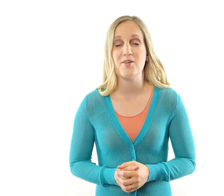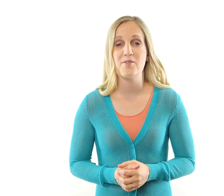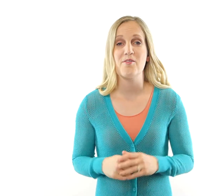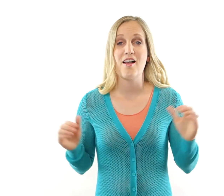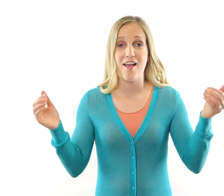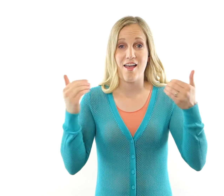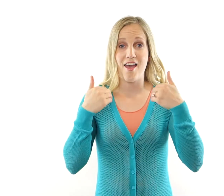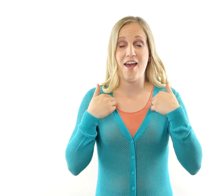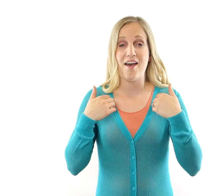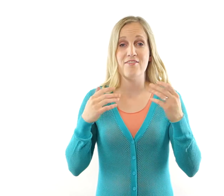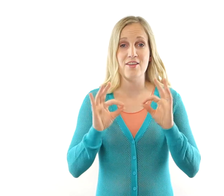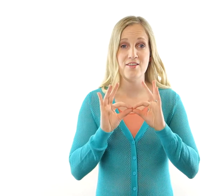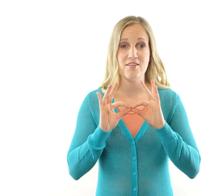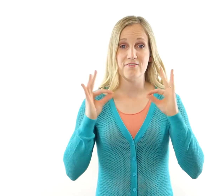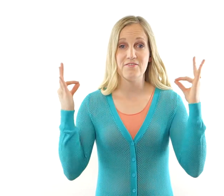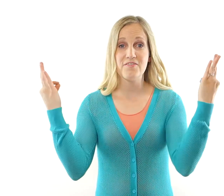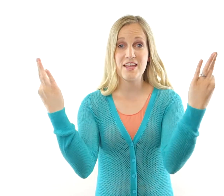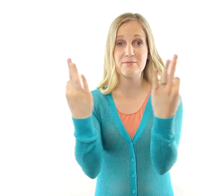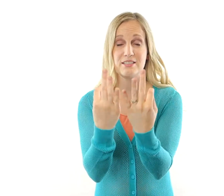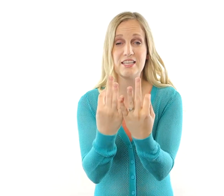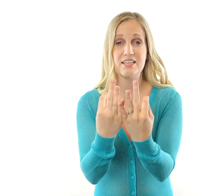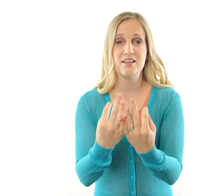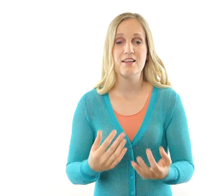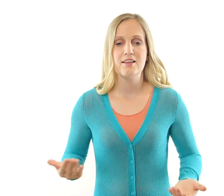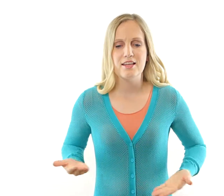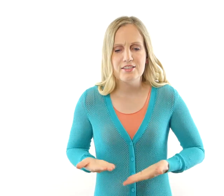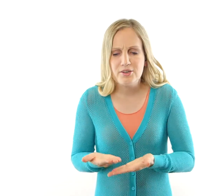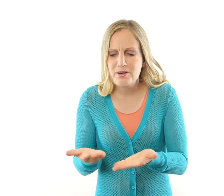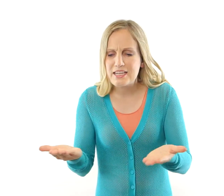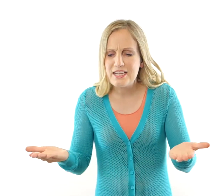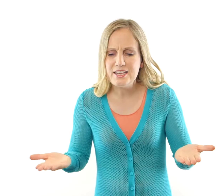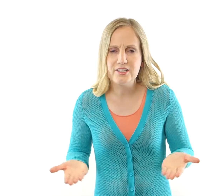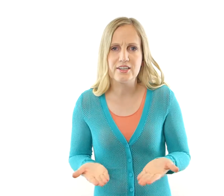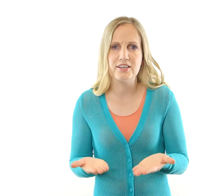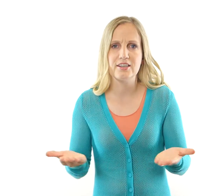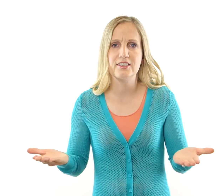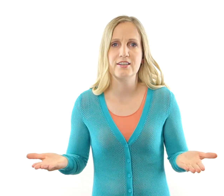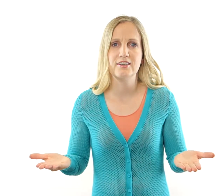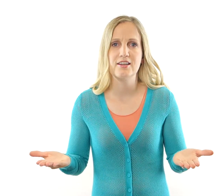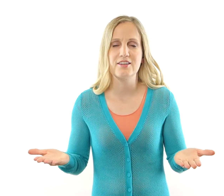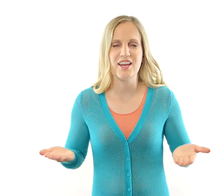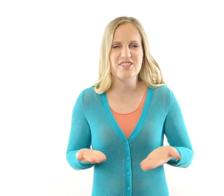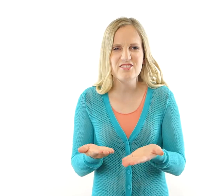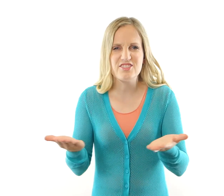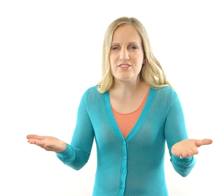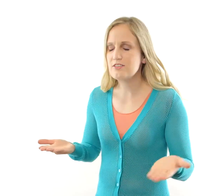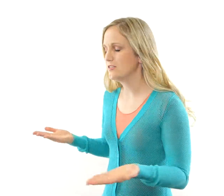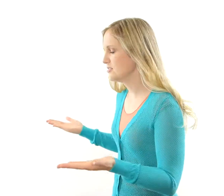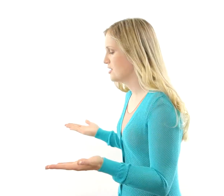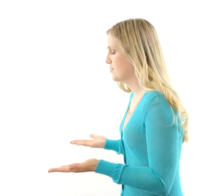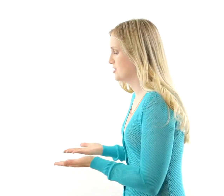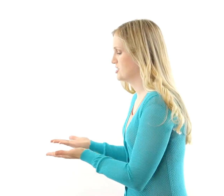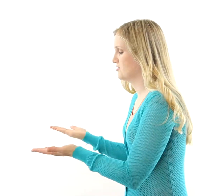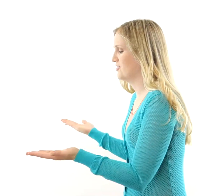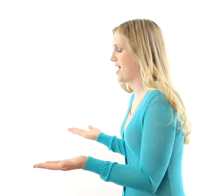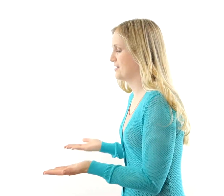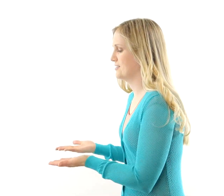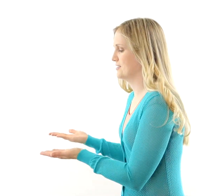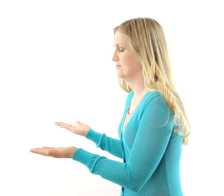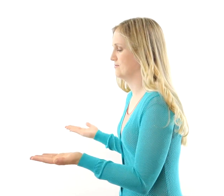So, have family, and then you're going here. You can do circles, but it's just flat. You